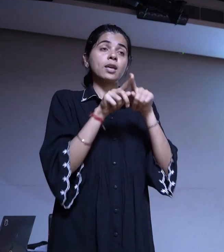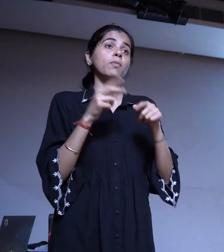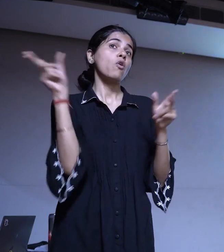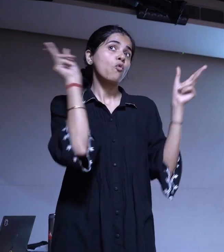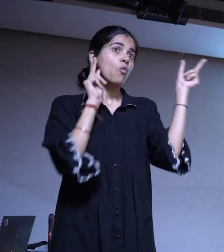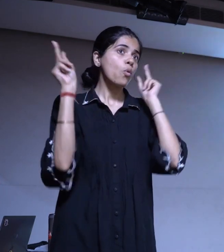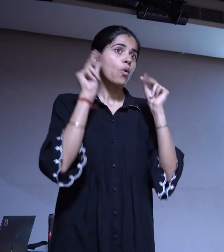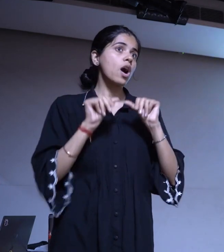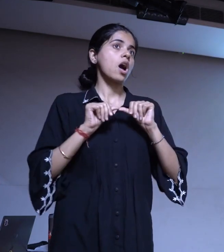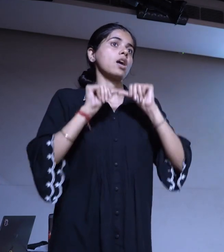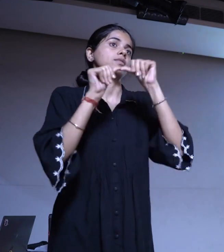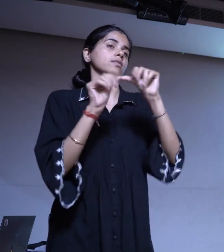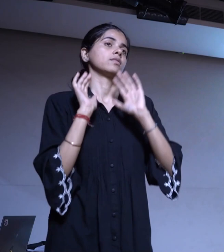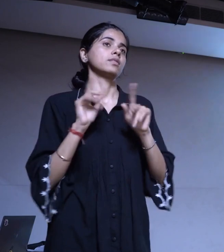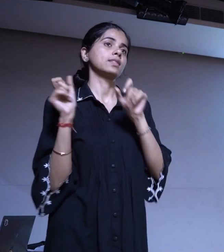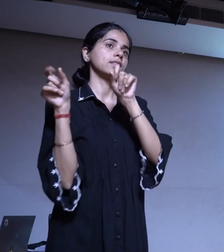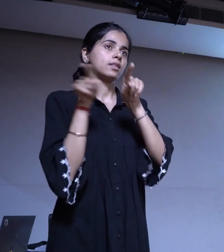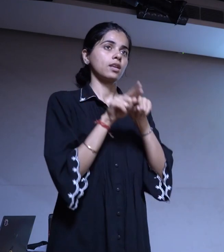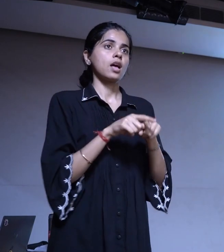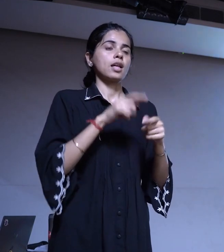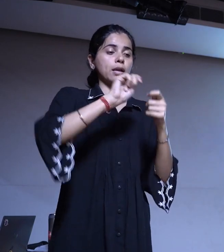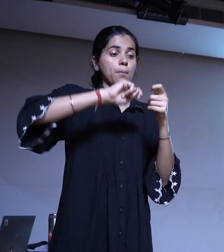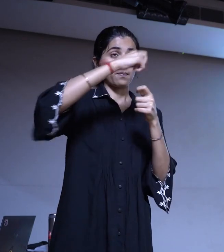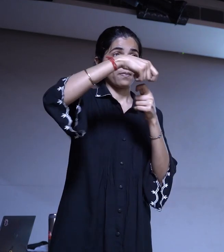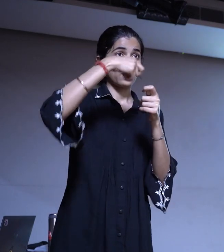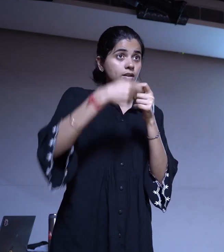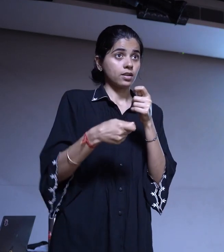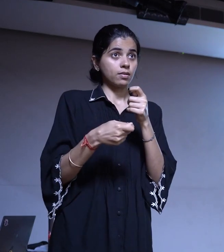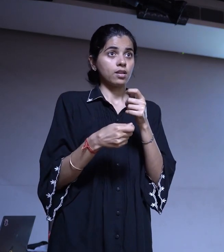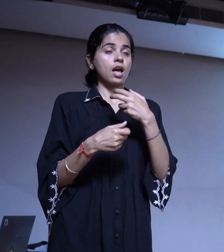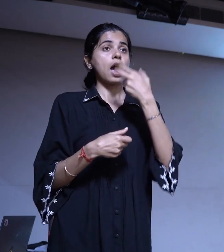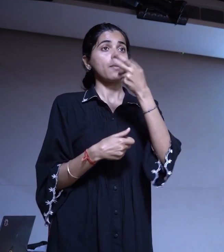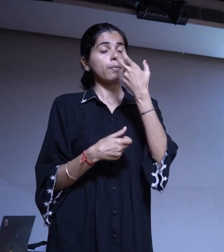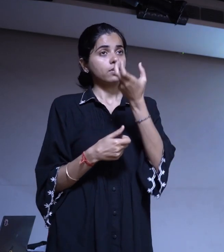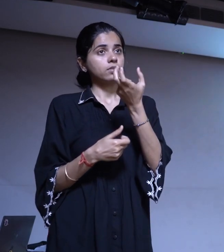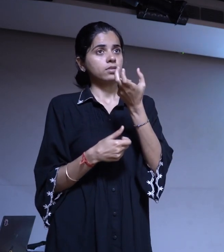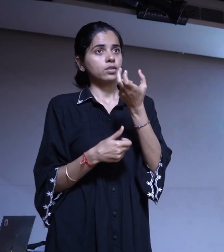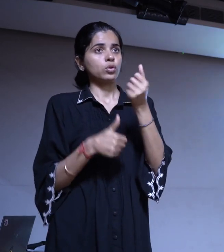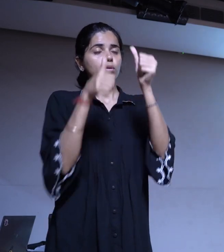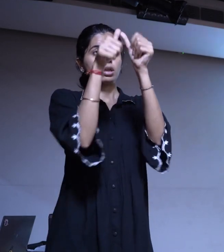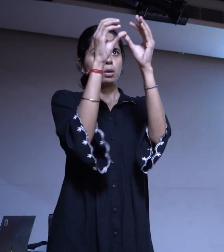working M banana apple